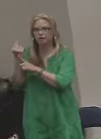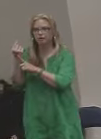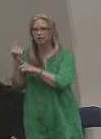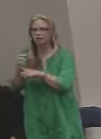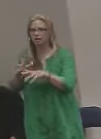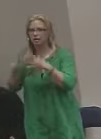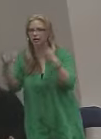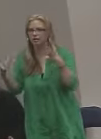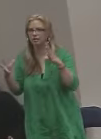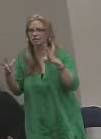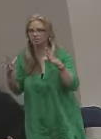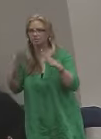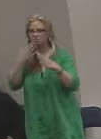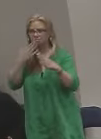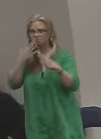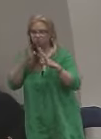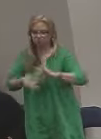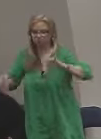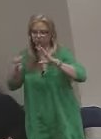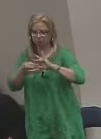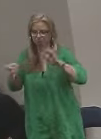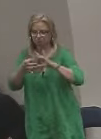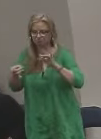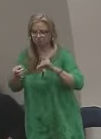things said about him still, about